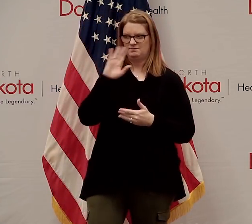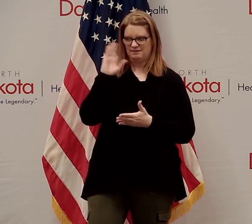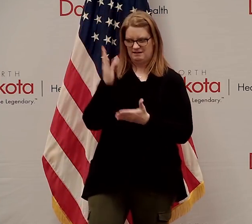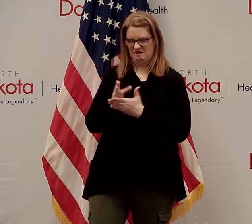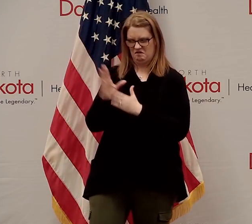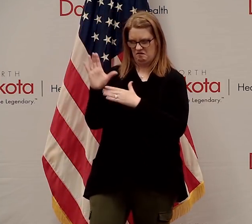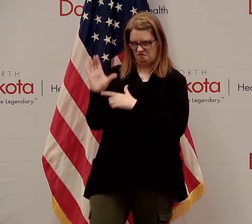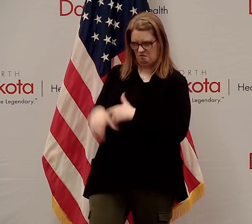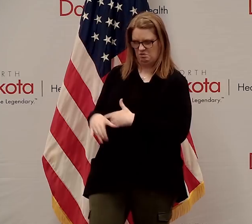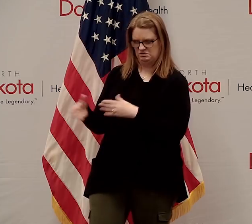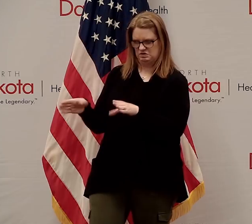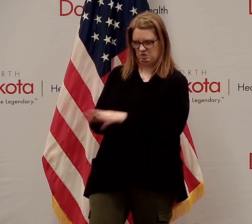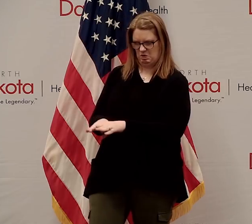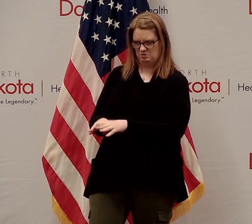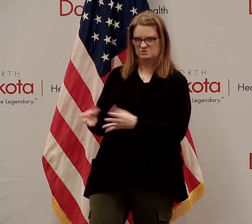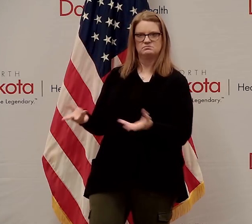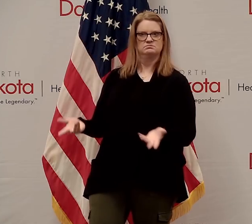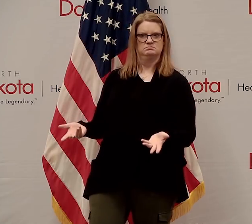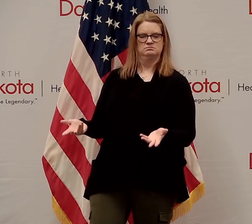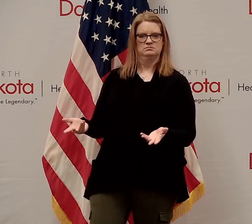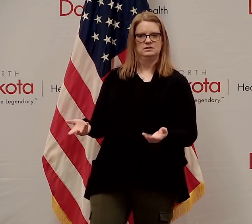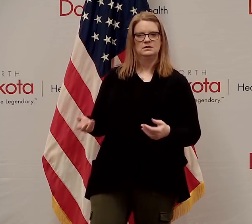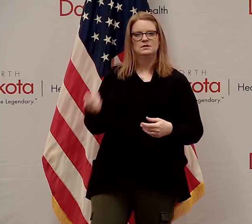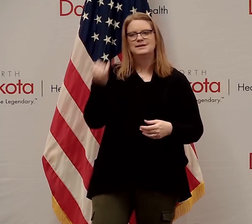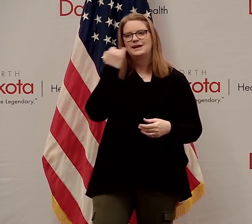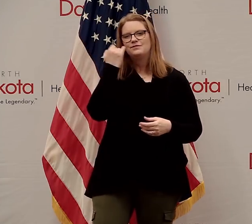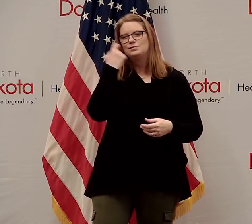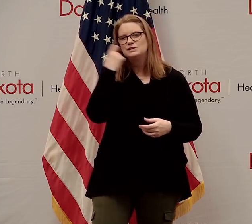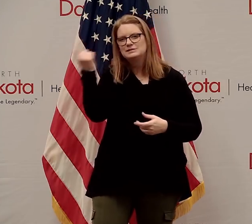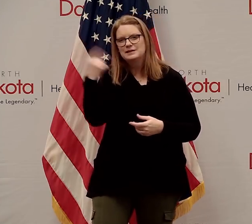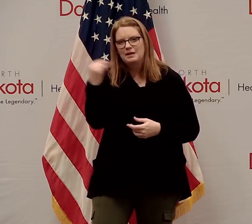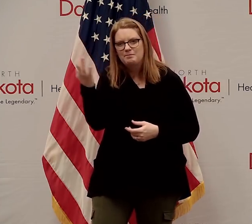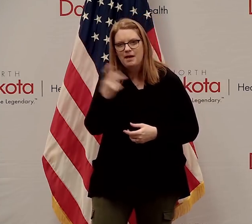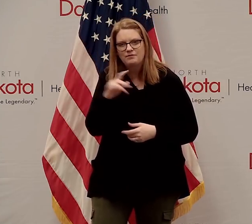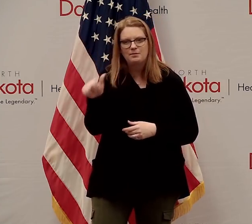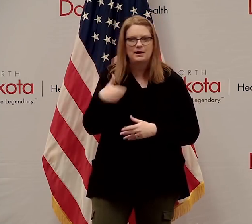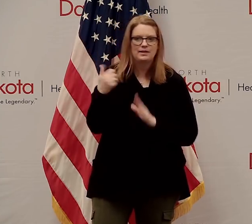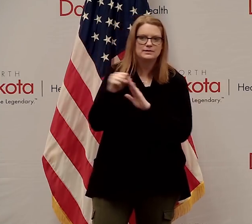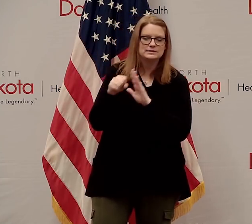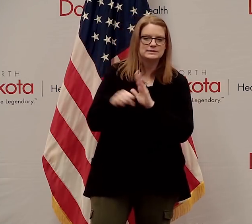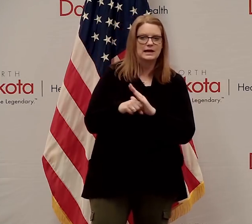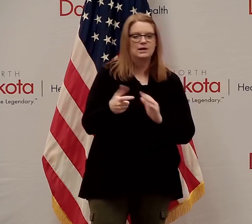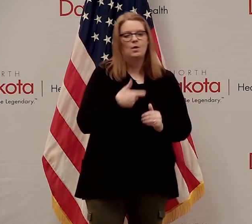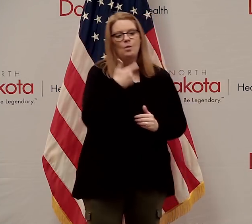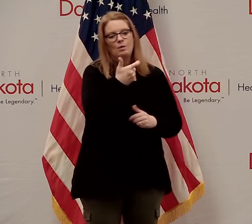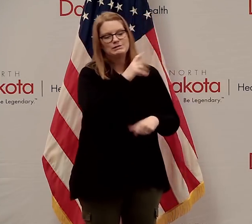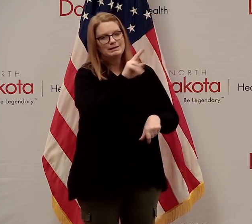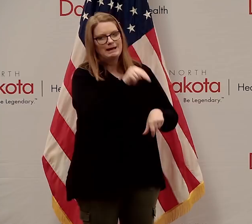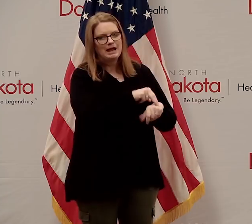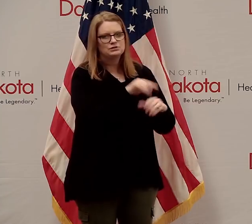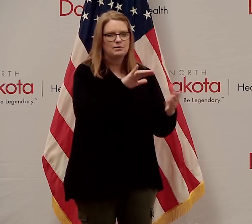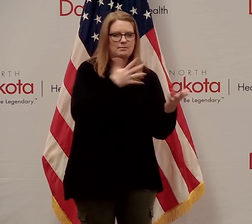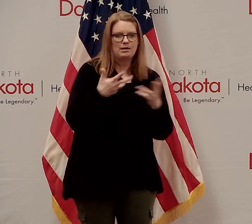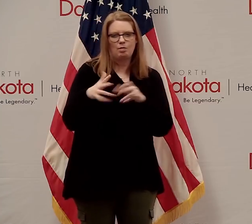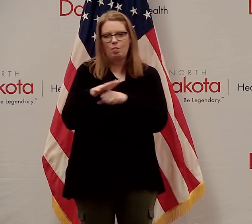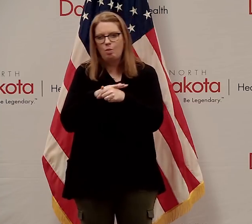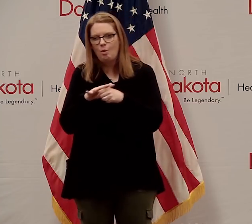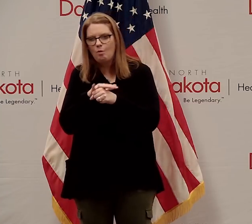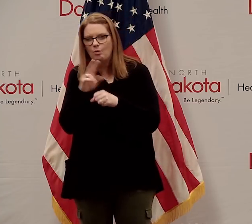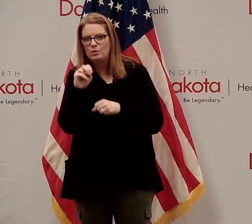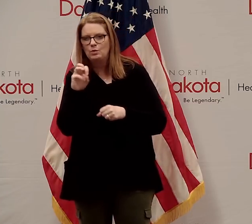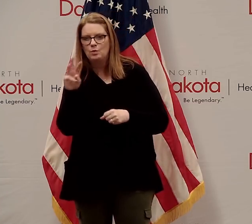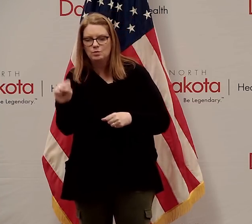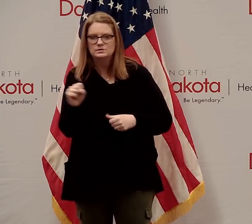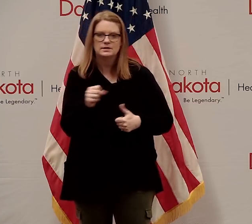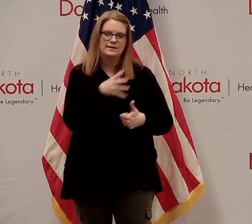to the public, if you're someone who's just come back from another state, or if you're watching national versus local news, all aspects of